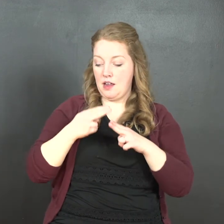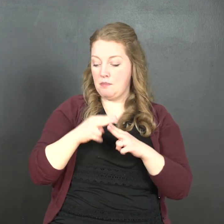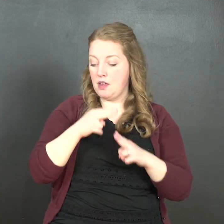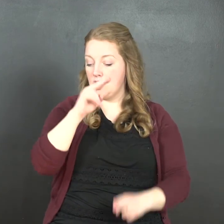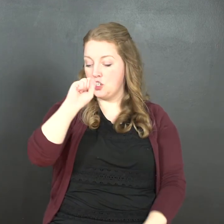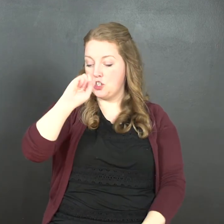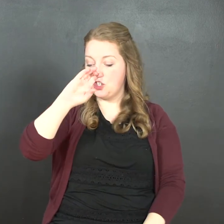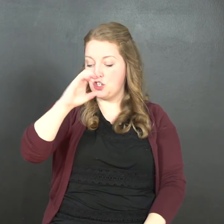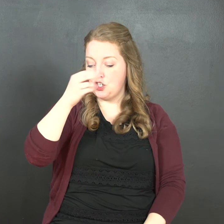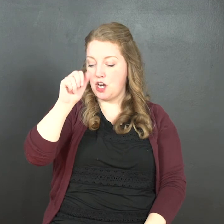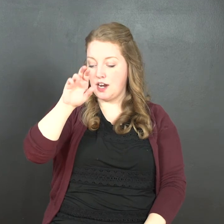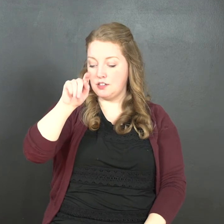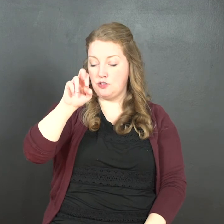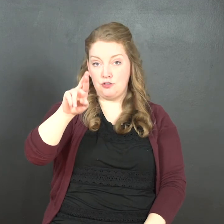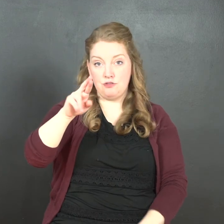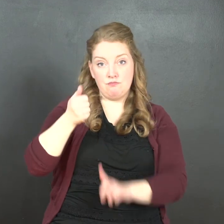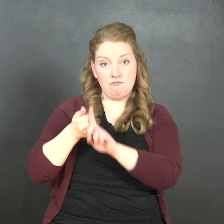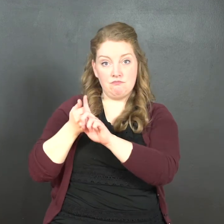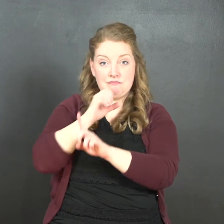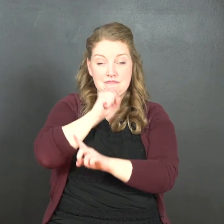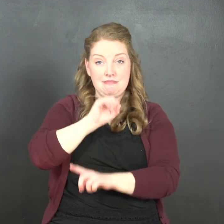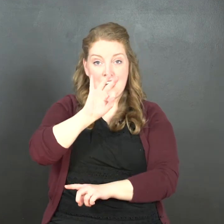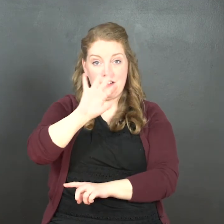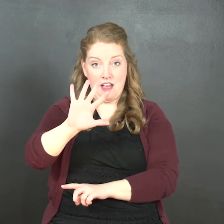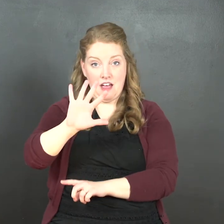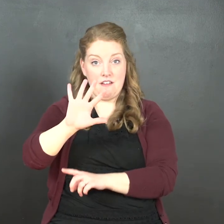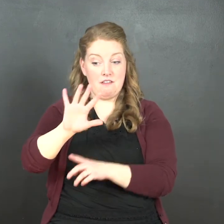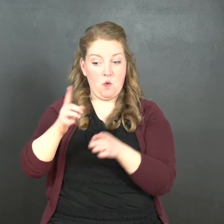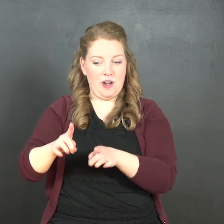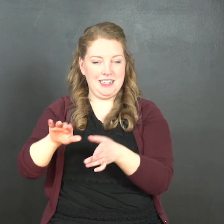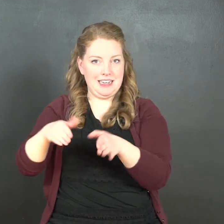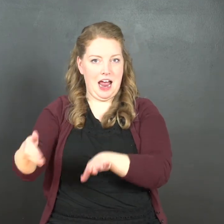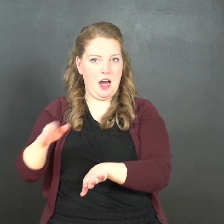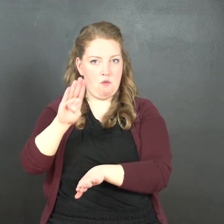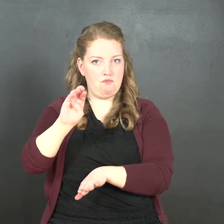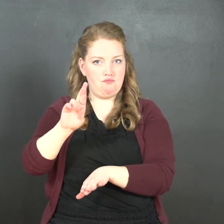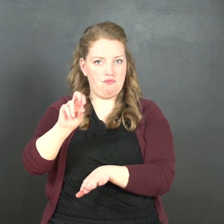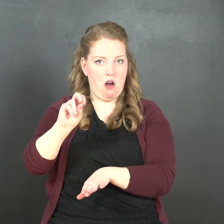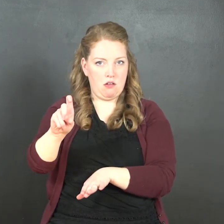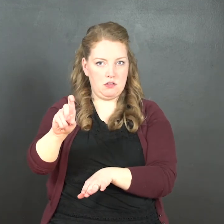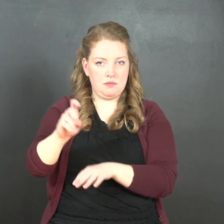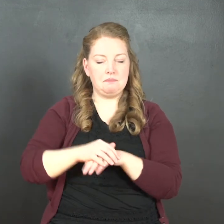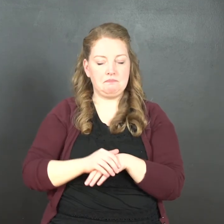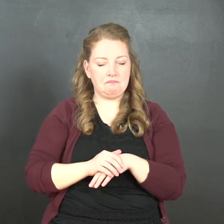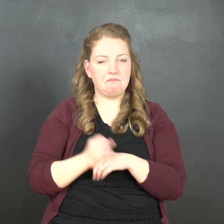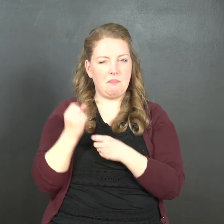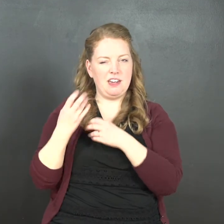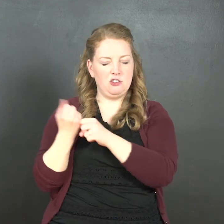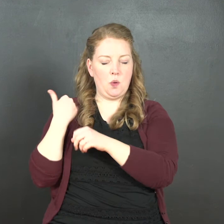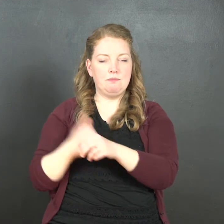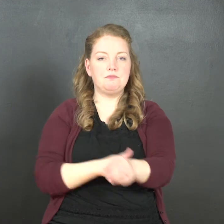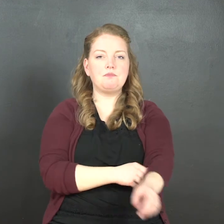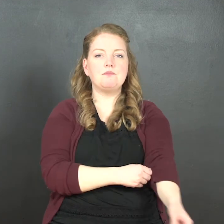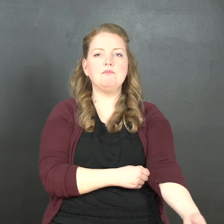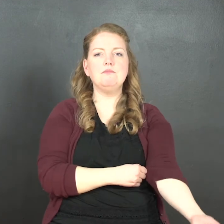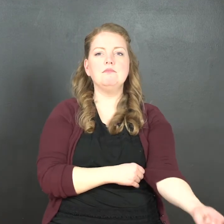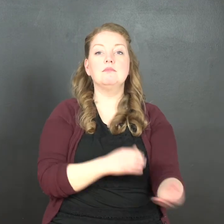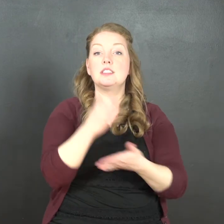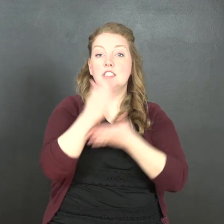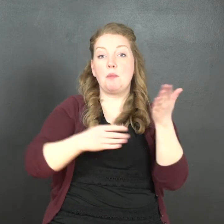Rabbi Herschel Schachter. He was 95 years old. He died in the Bronx, New York, some years